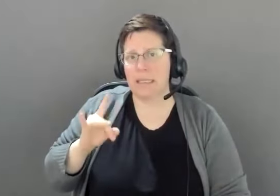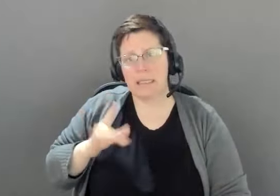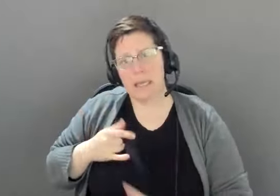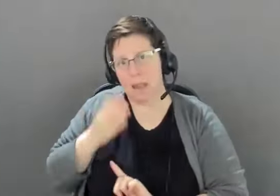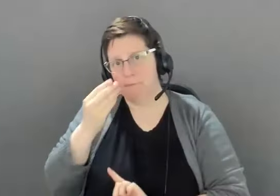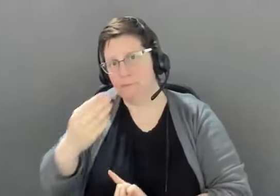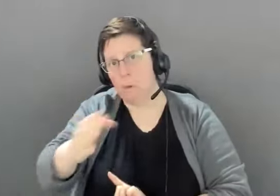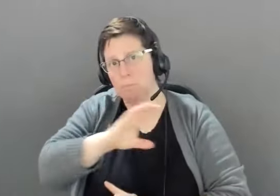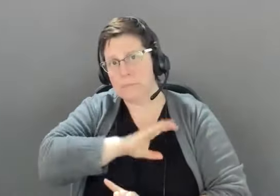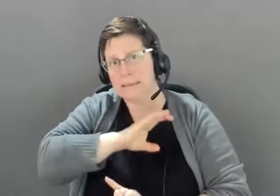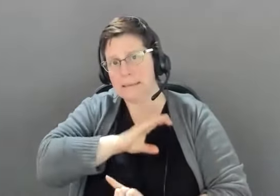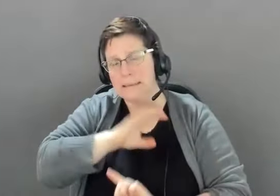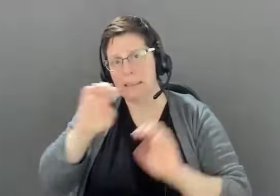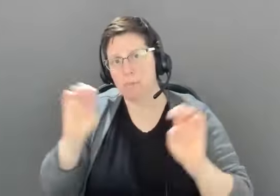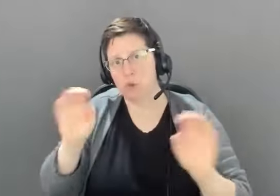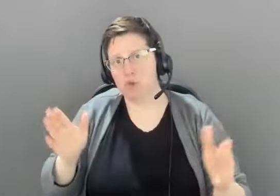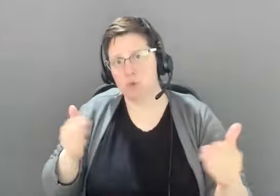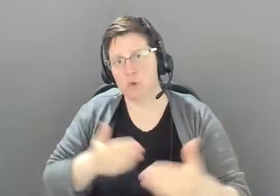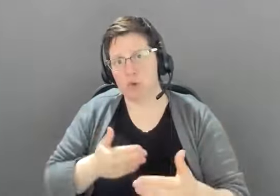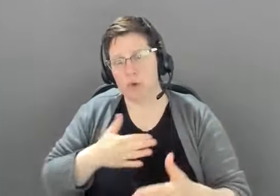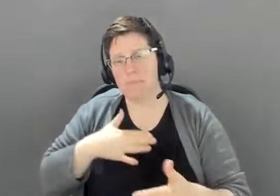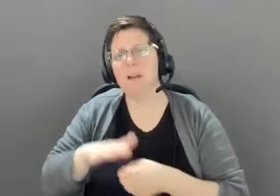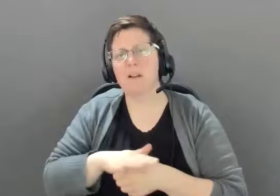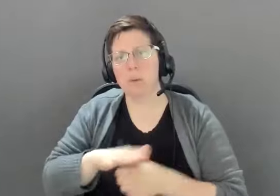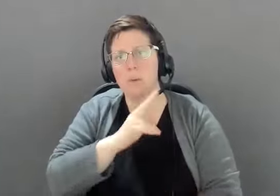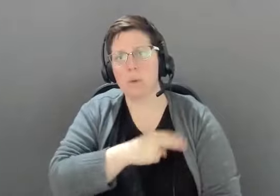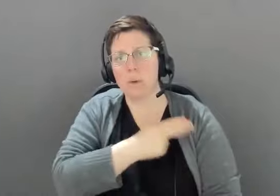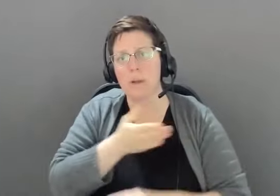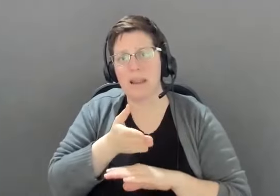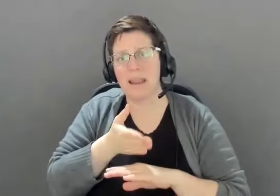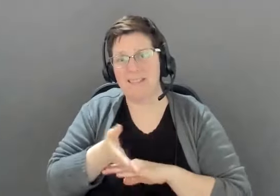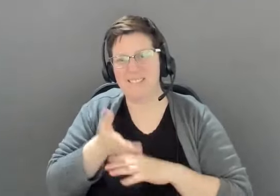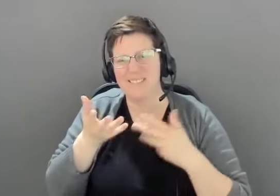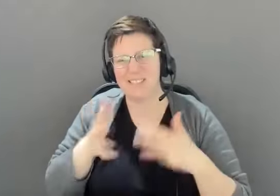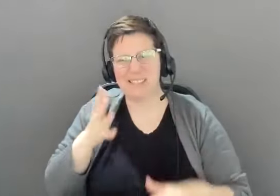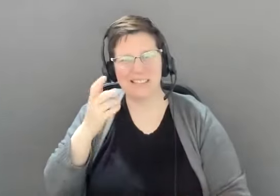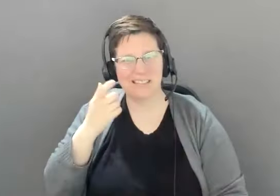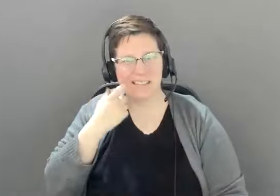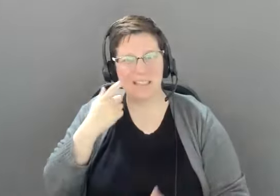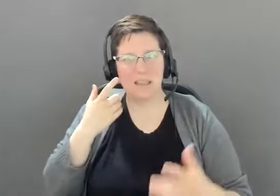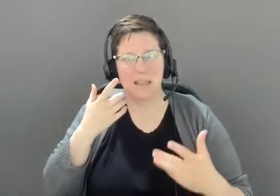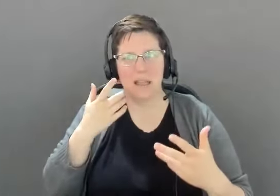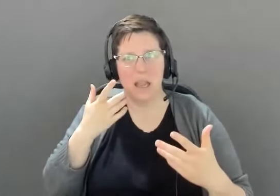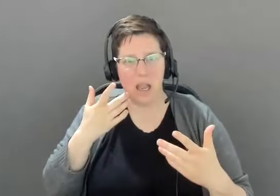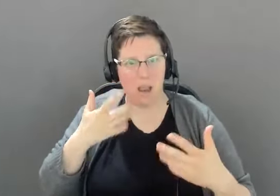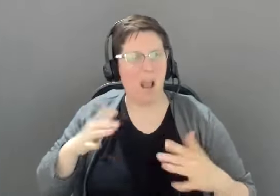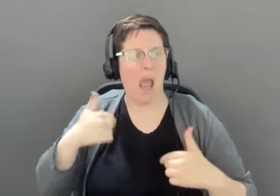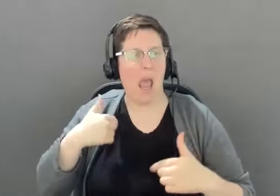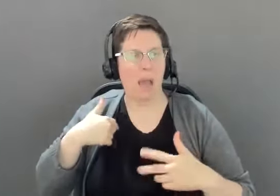in the emergency room of my local hospital after having just gone through a forensic exam. I reported that I